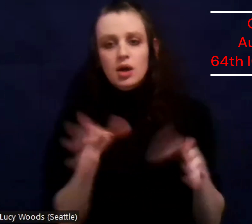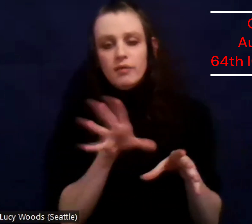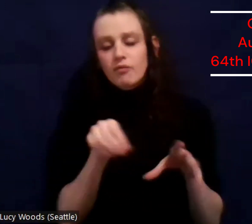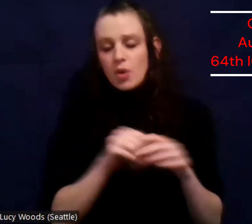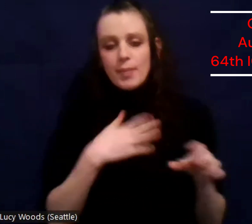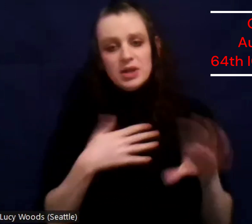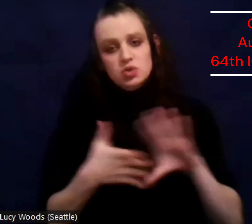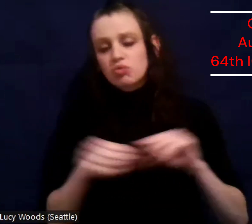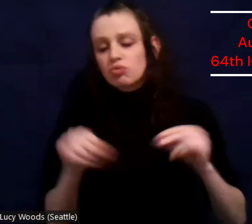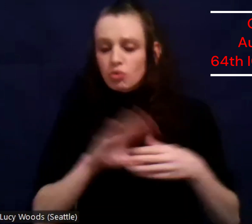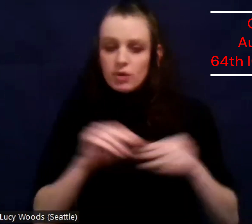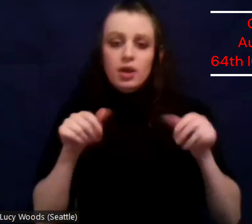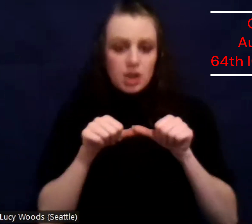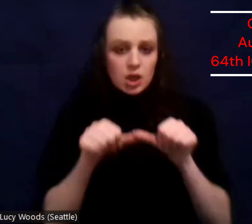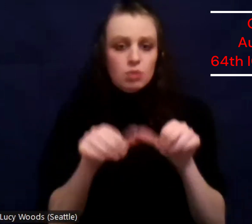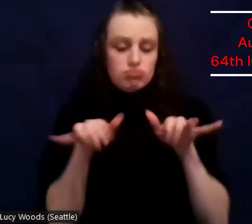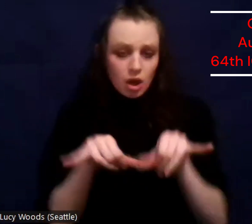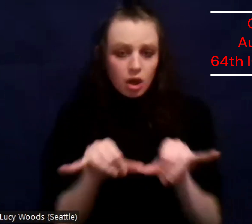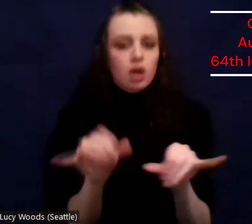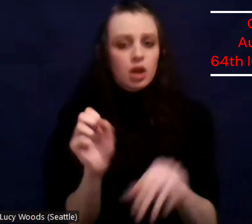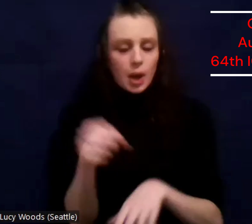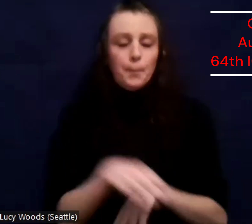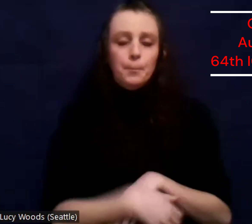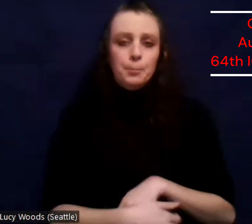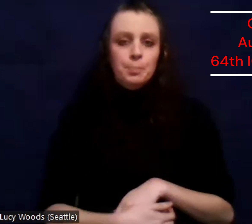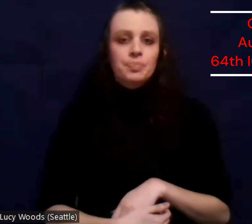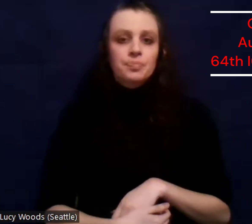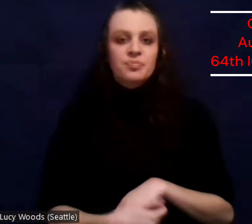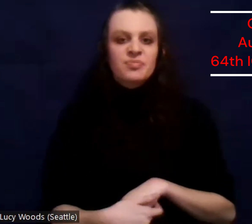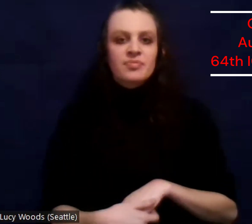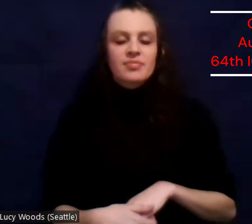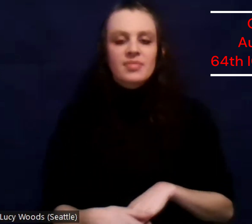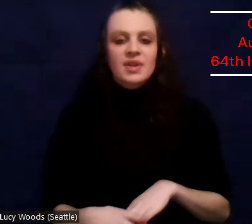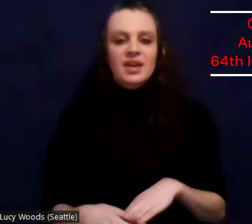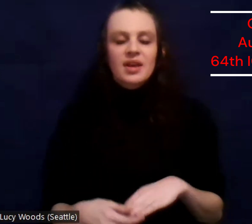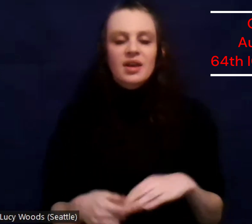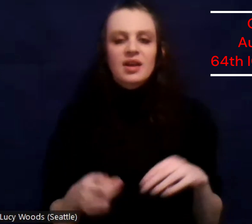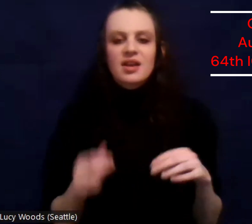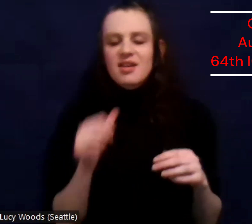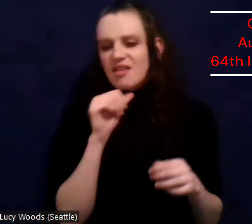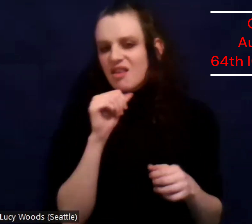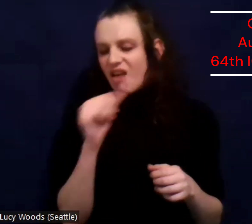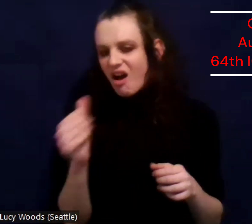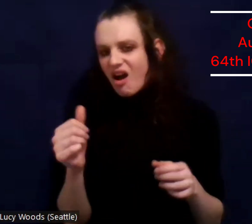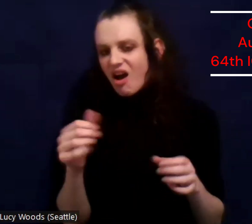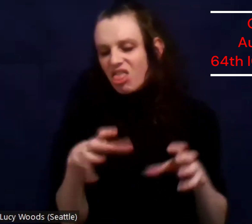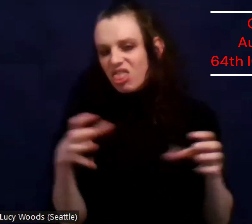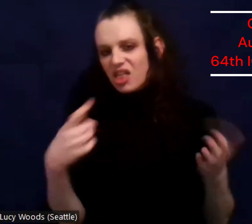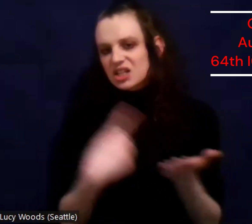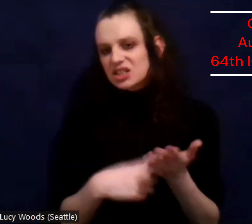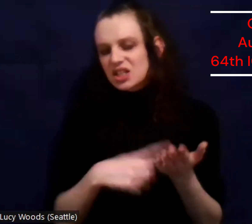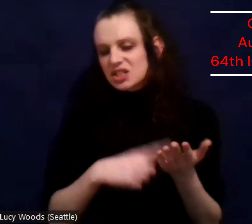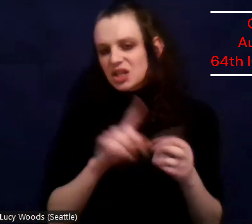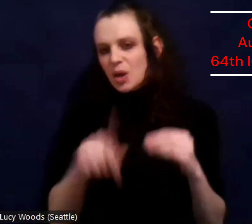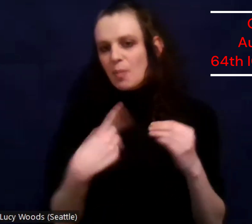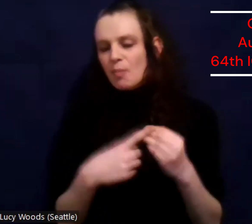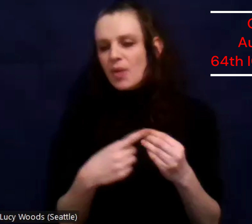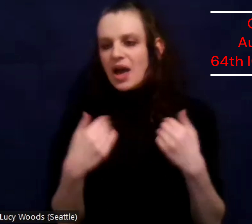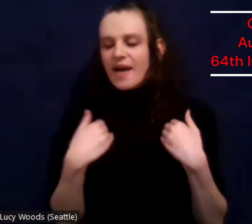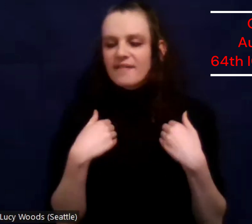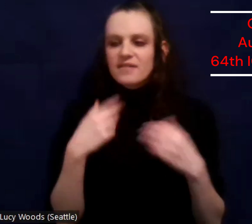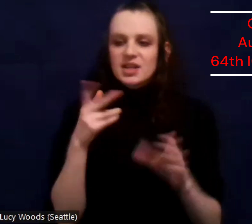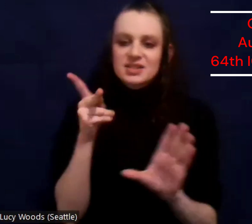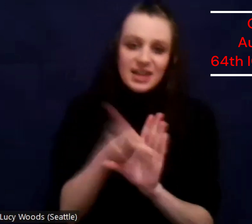is. Um, there's very little discussion about receiving outside help in the form of counseling, psychiatry,